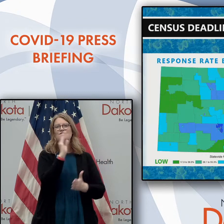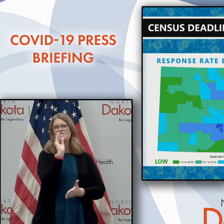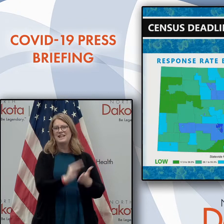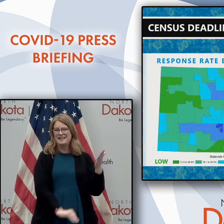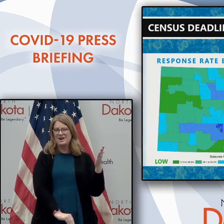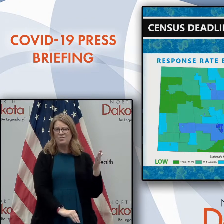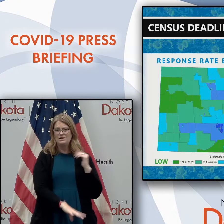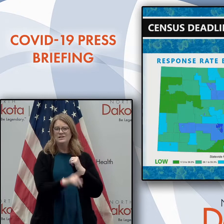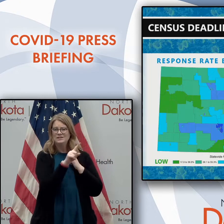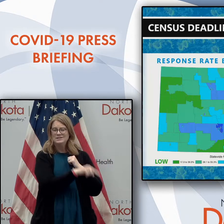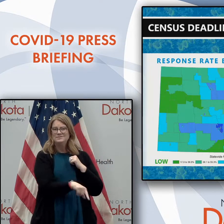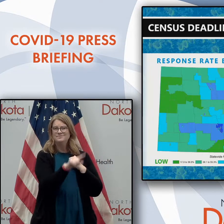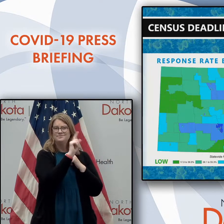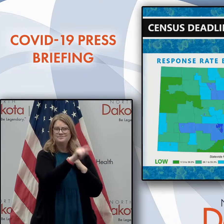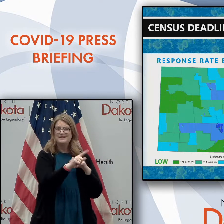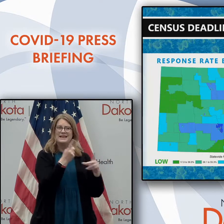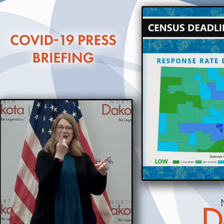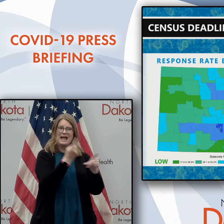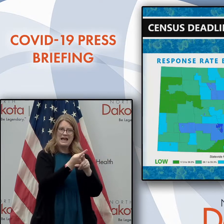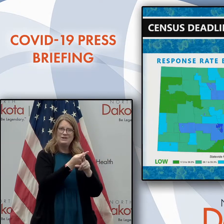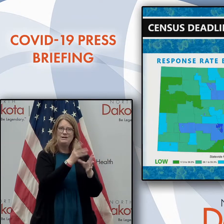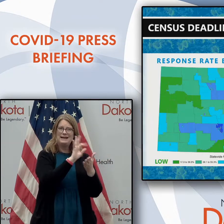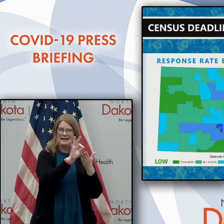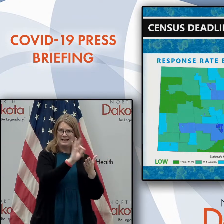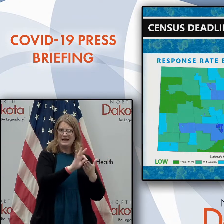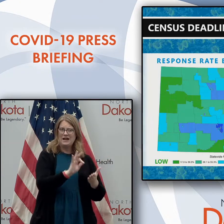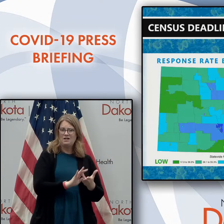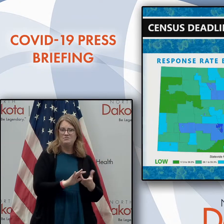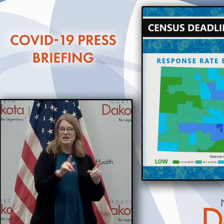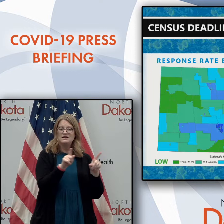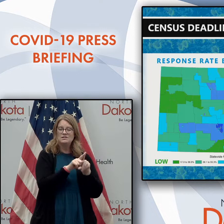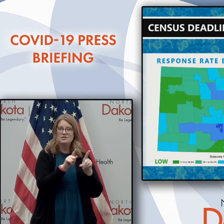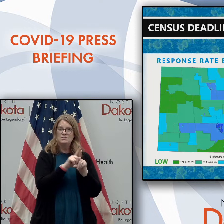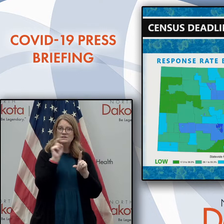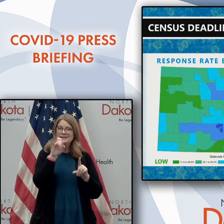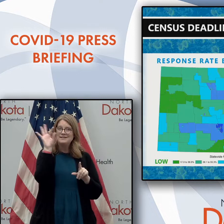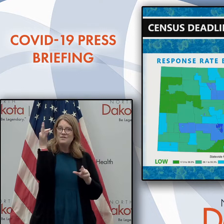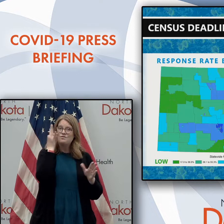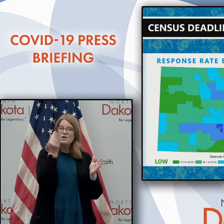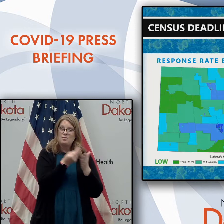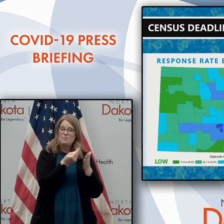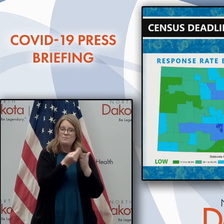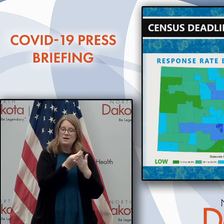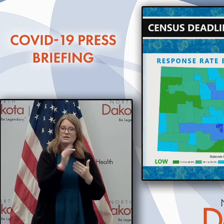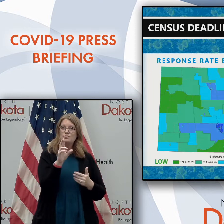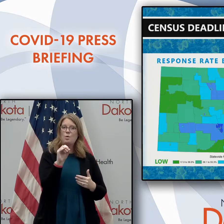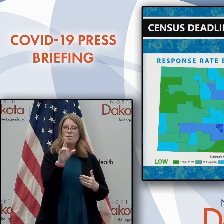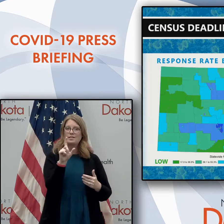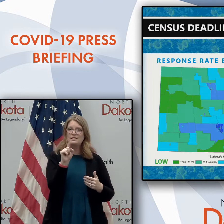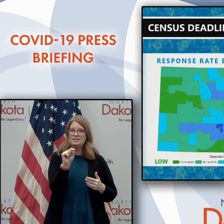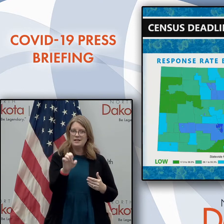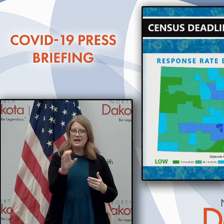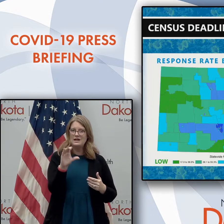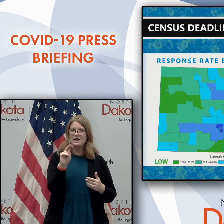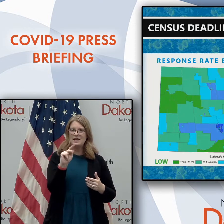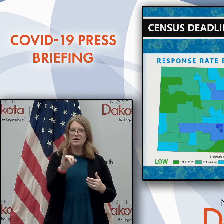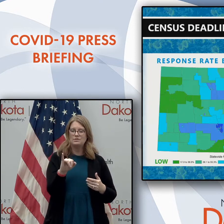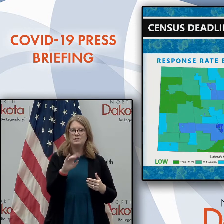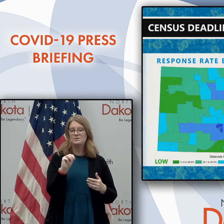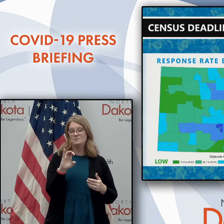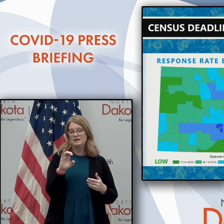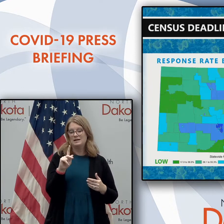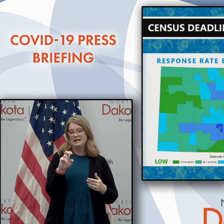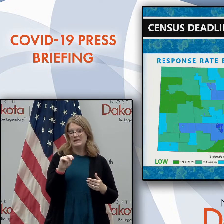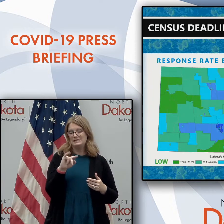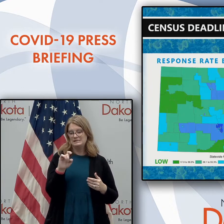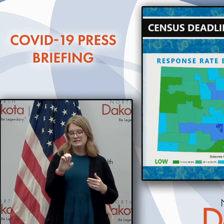to get a accurate, complete count, and they also need the federal funds associated with that. So Roulette County 31.4%, McKinsey